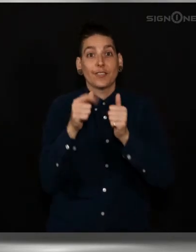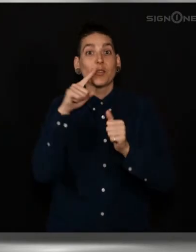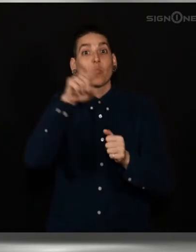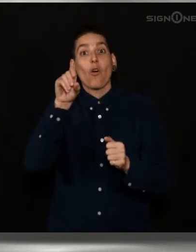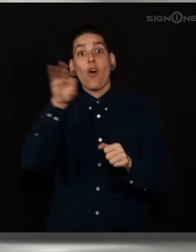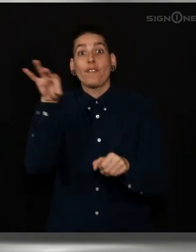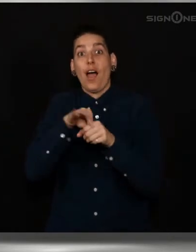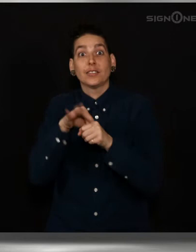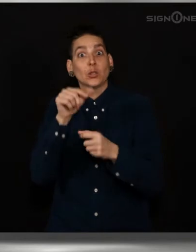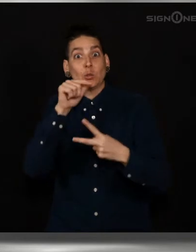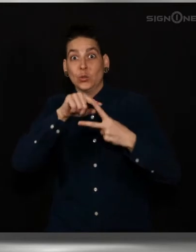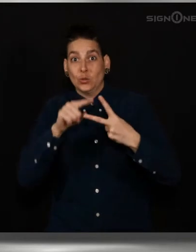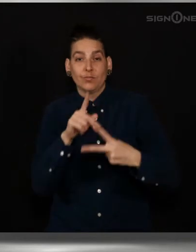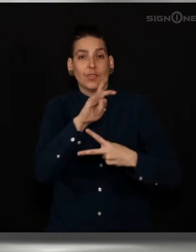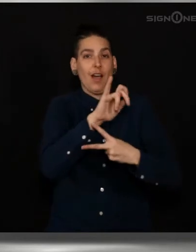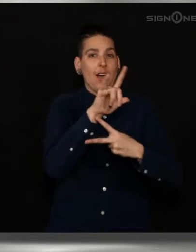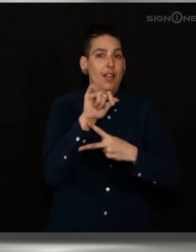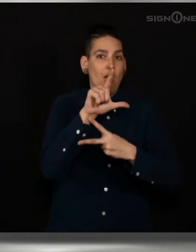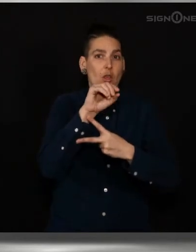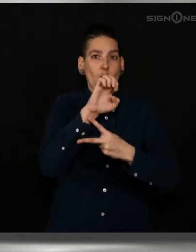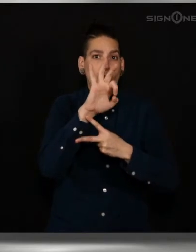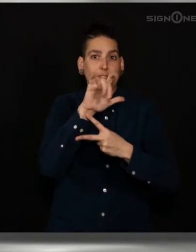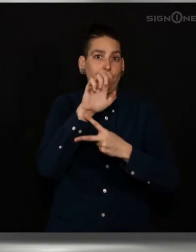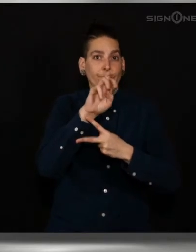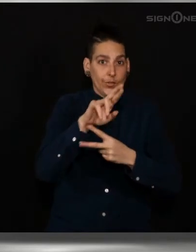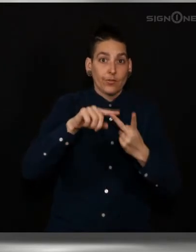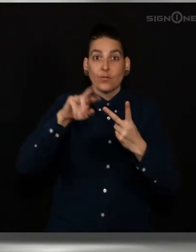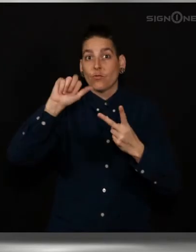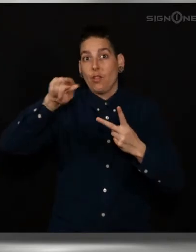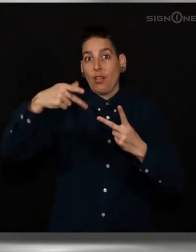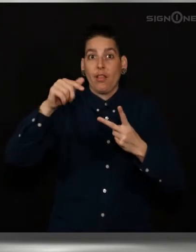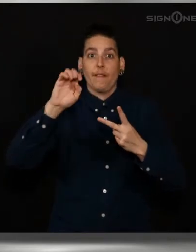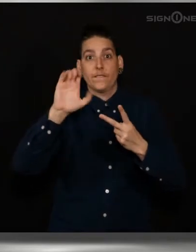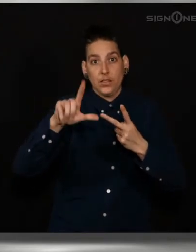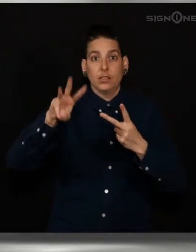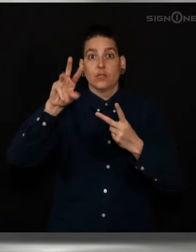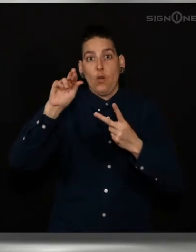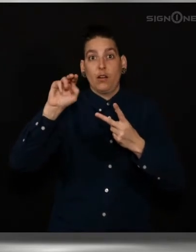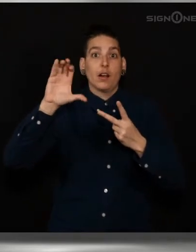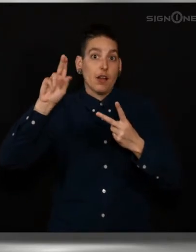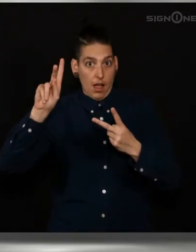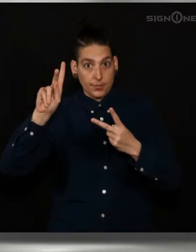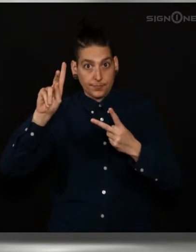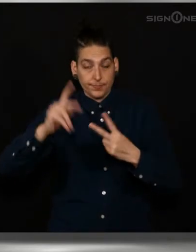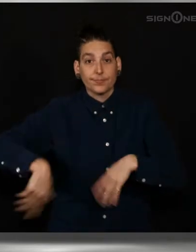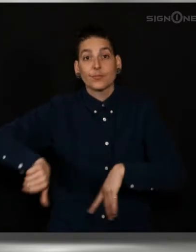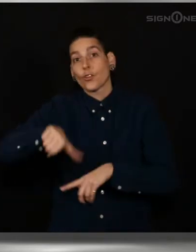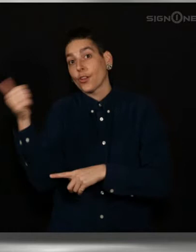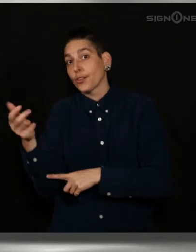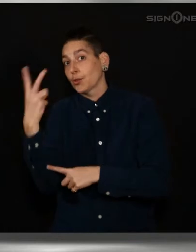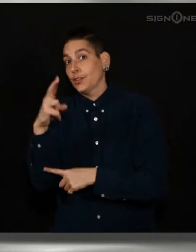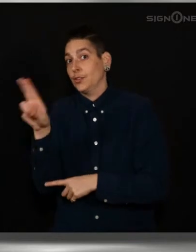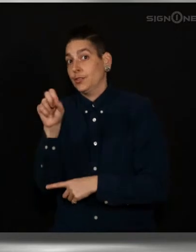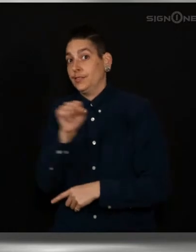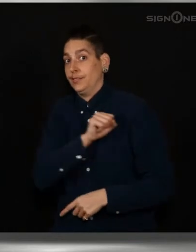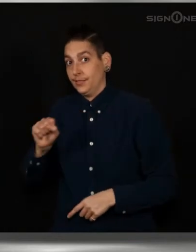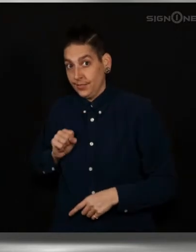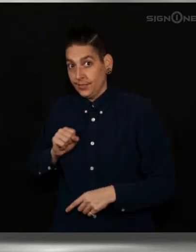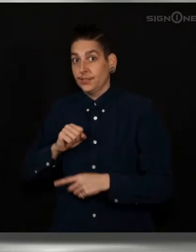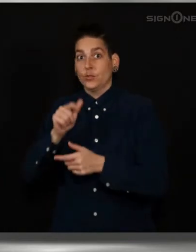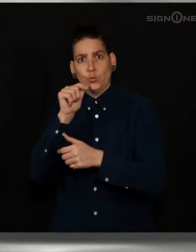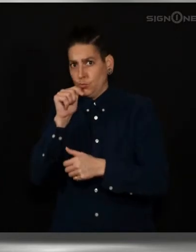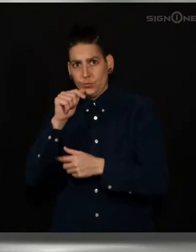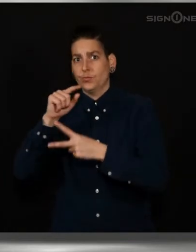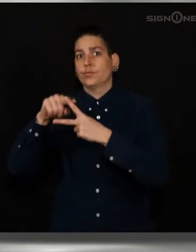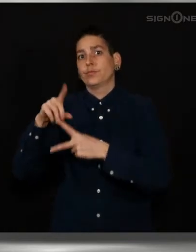Kelly Loeffler and Raphael Warnock. The other U.S. Senate race in the runoff election is between Senator David